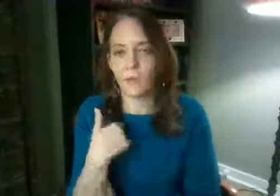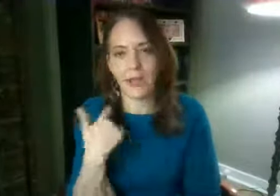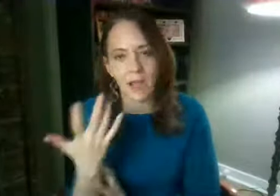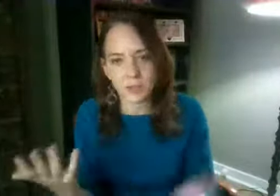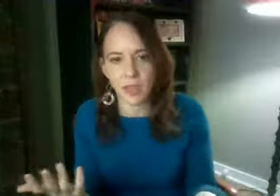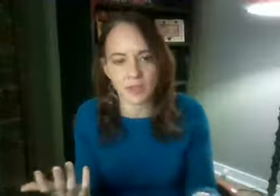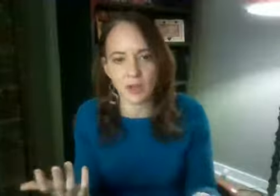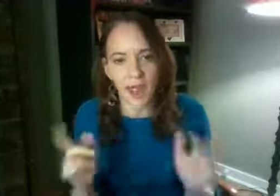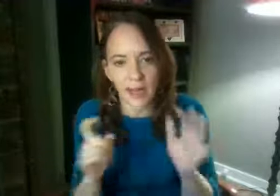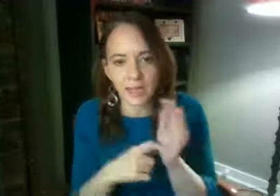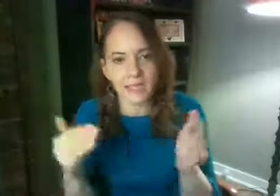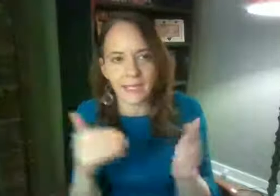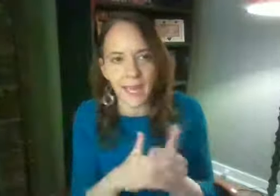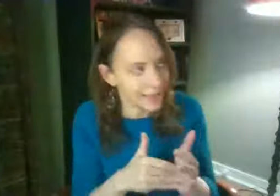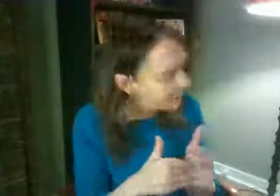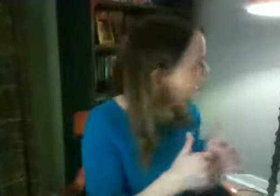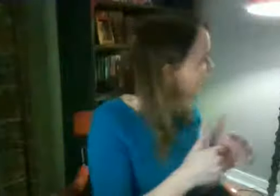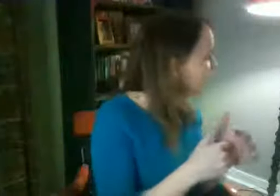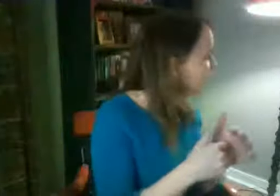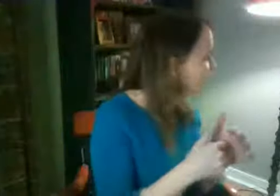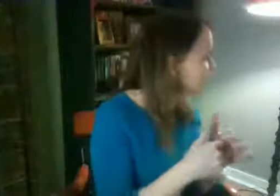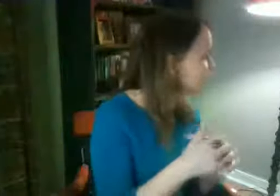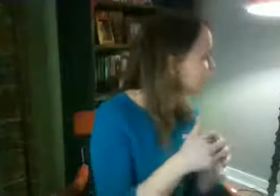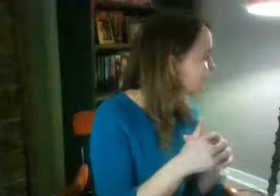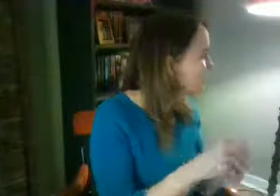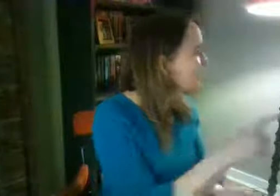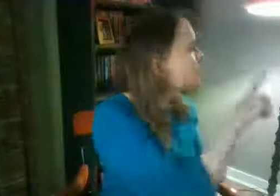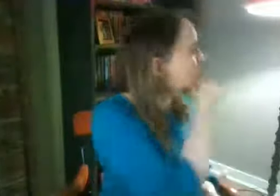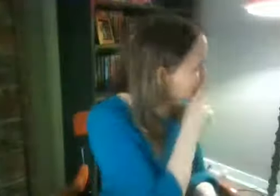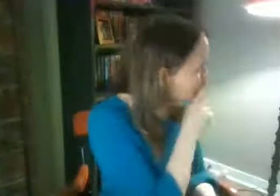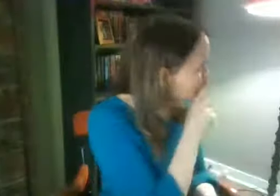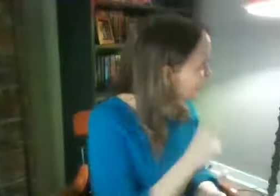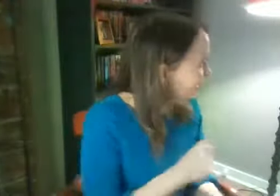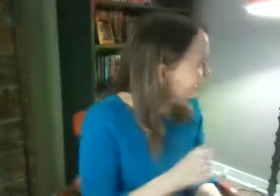my gosh, you guys, they're at it again. Hey guys. Shh.